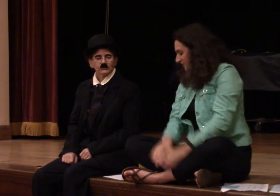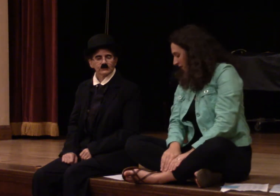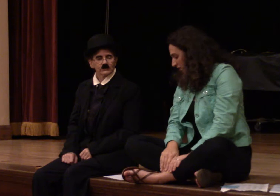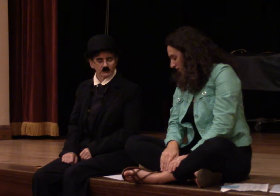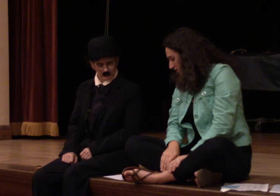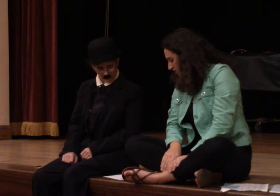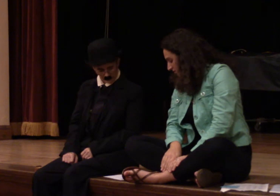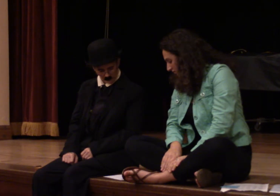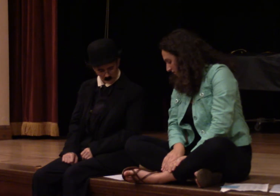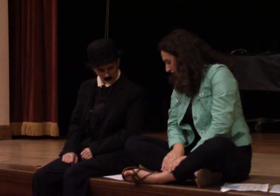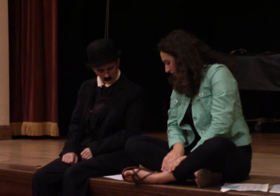Good. Okay,